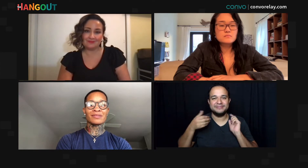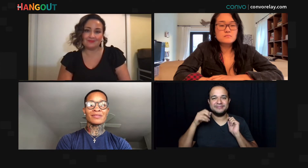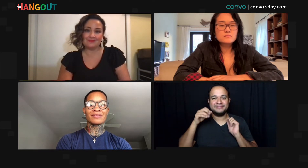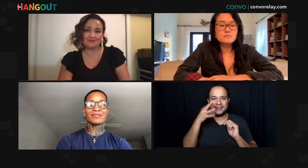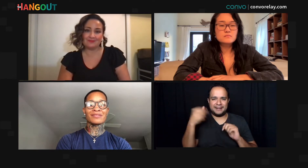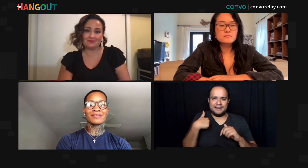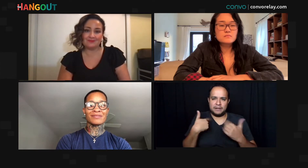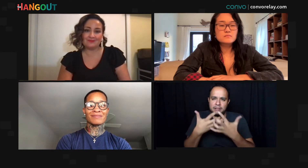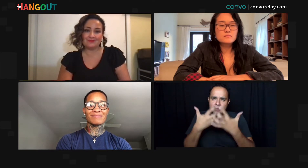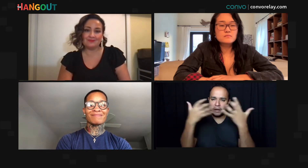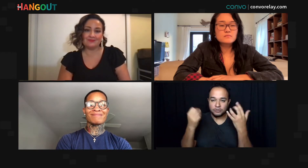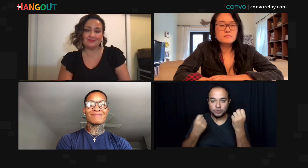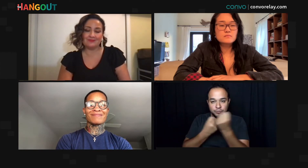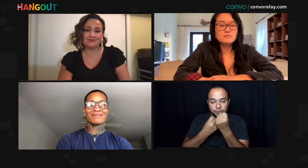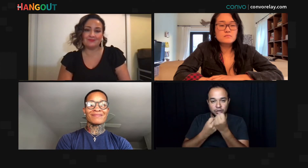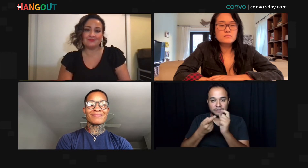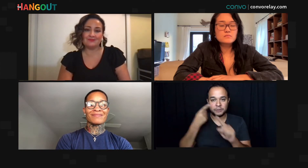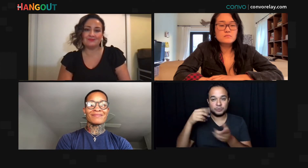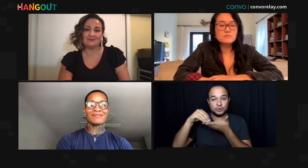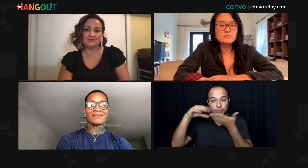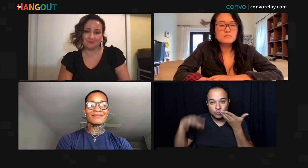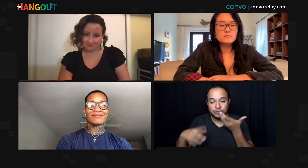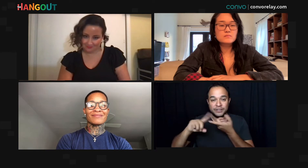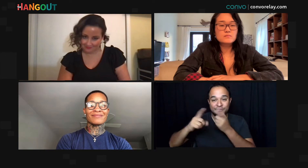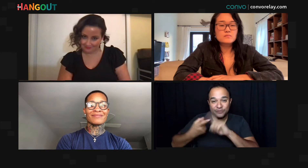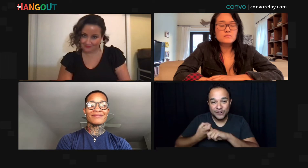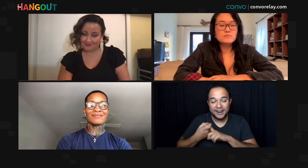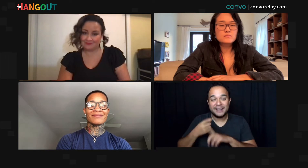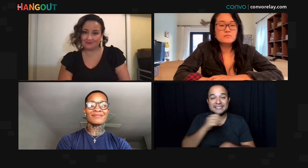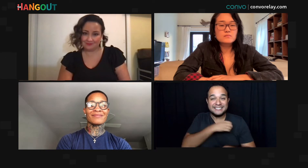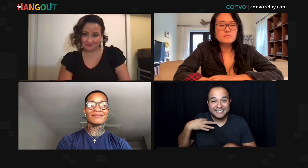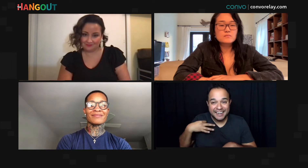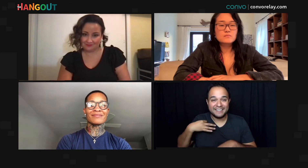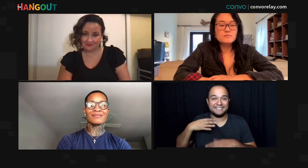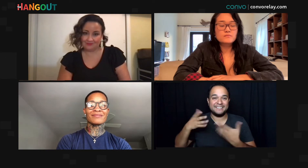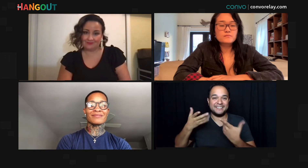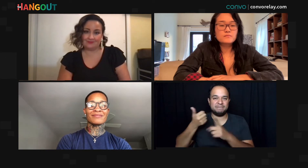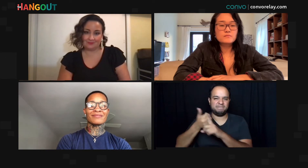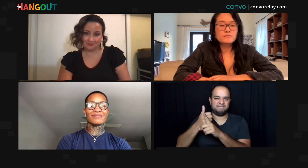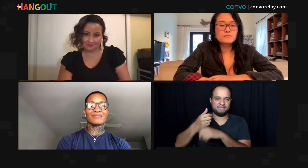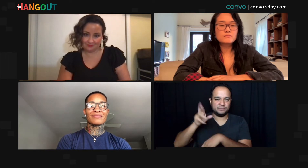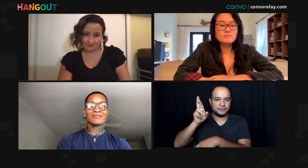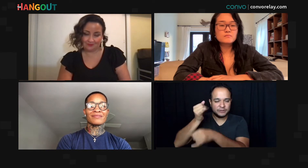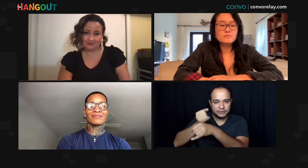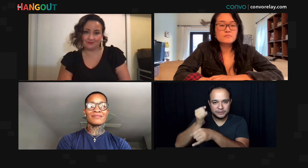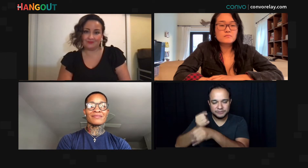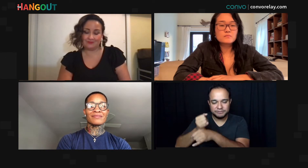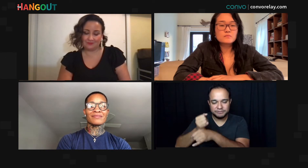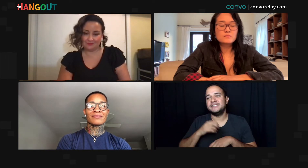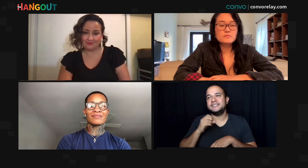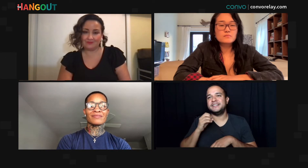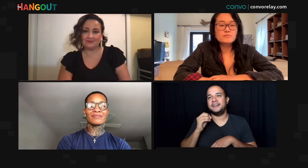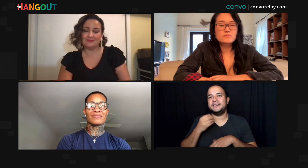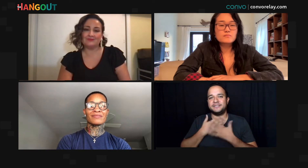and feel who I truly was. So I felt like I had a lot of support from other students and staff and my friends there at the deaf